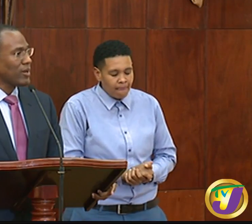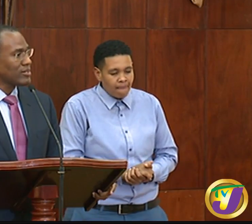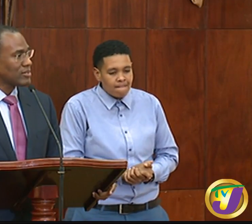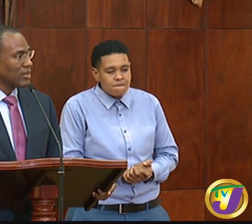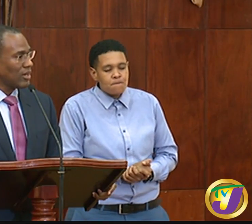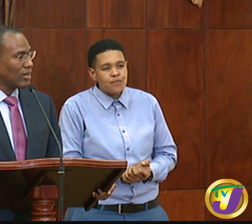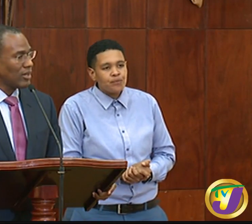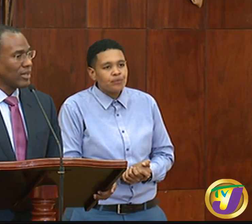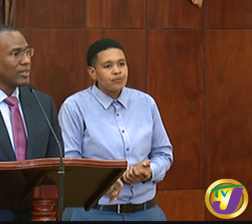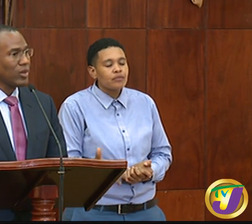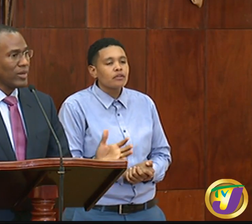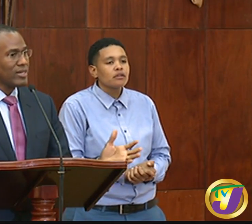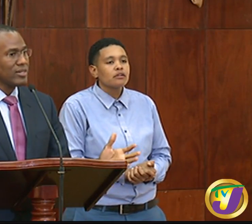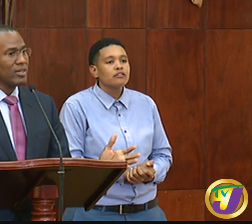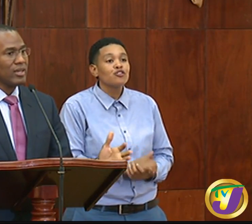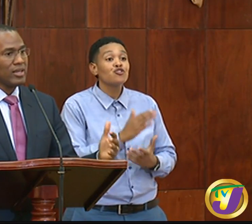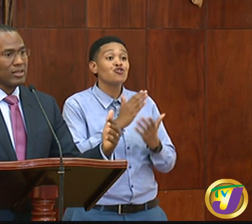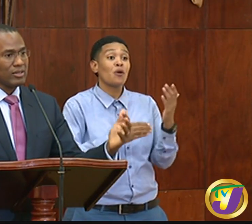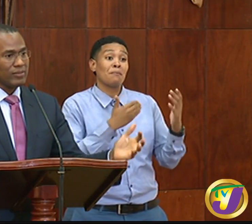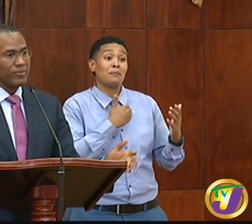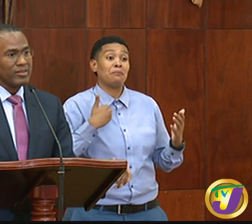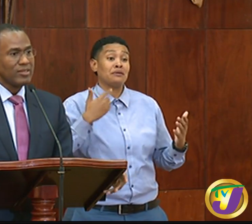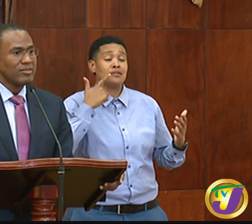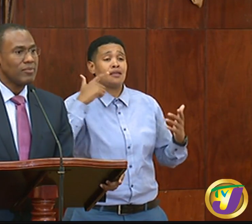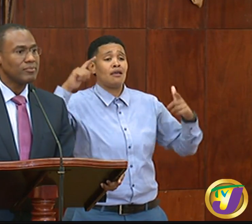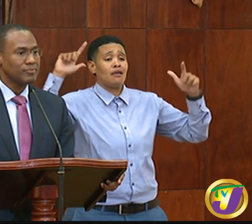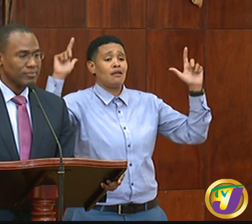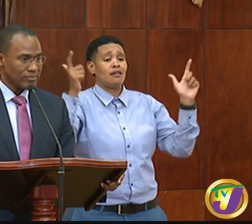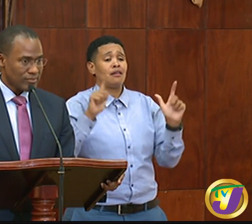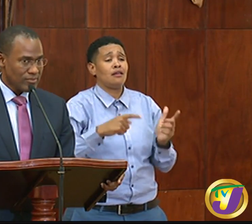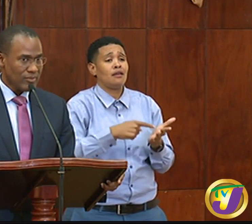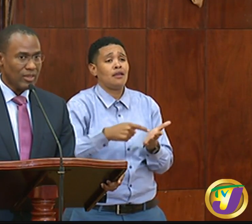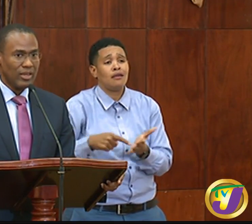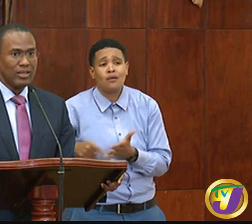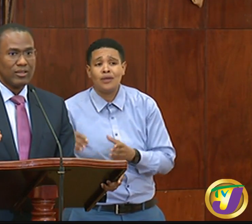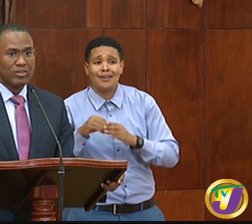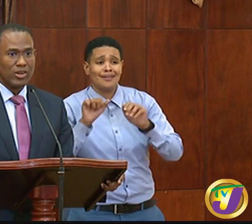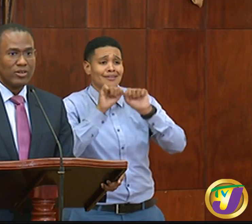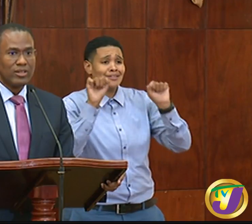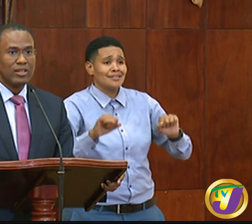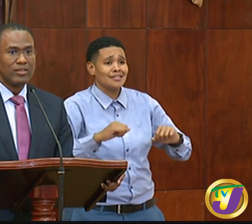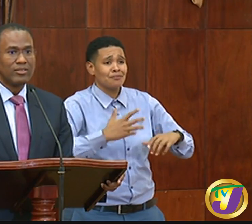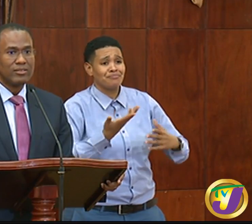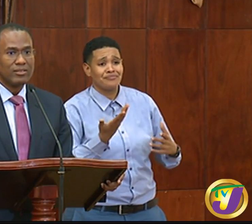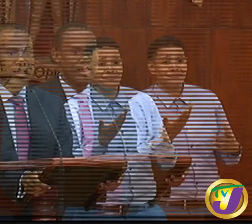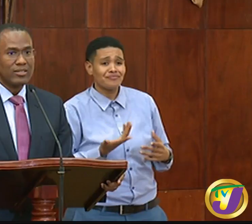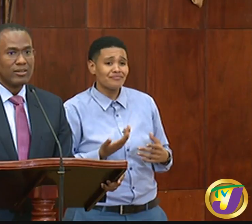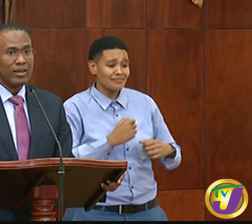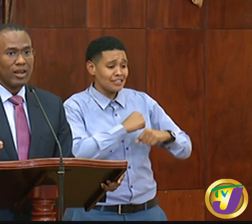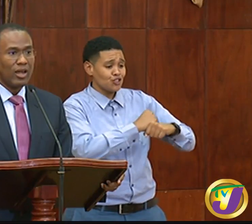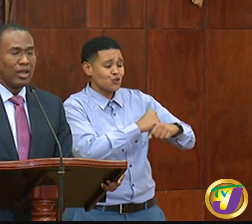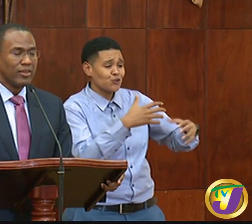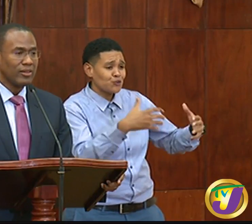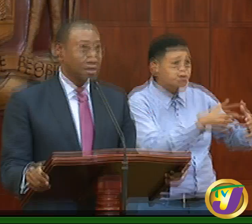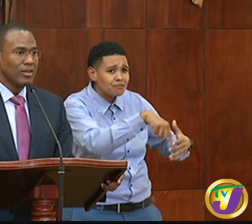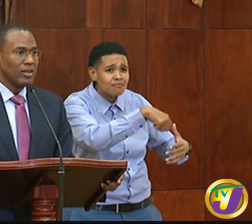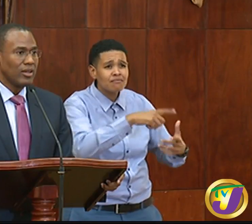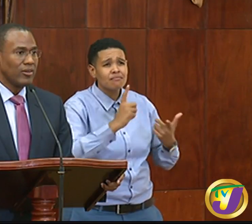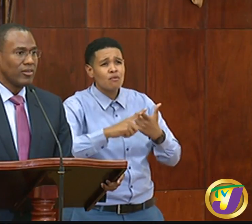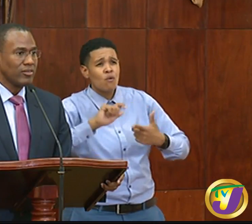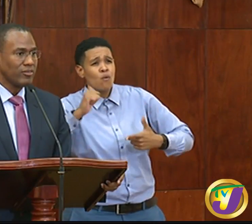members expressed that liquidity in the system, in the security dealers sector, and